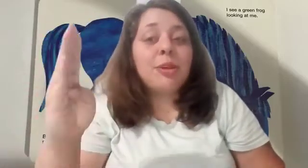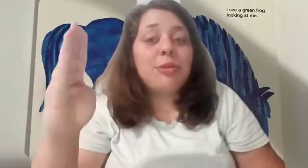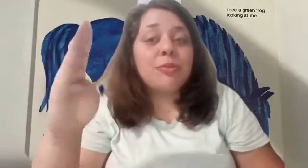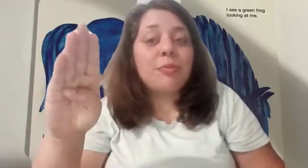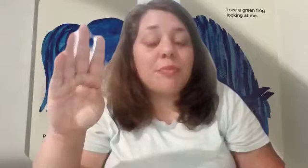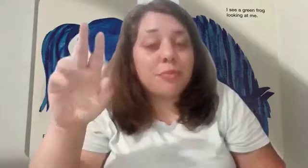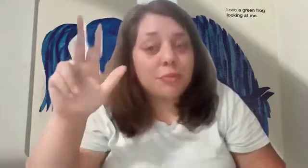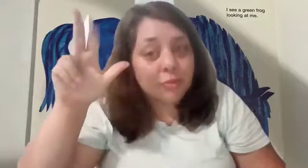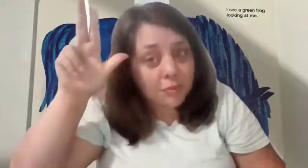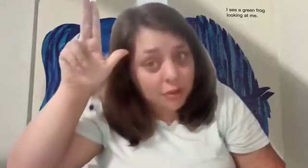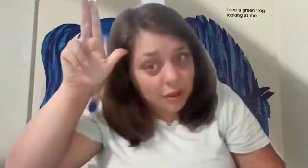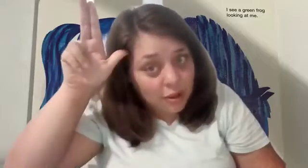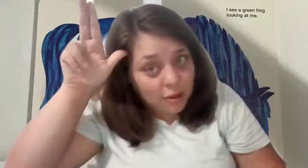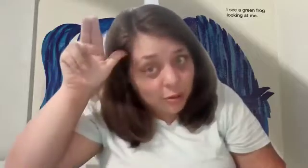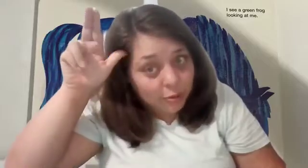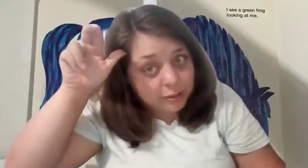blue